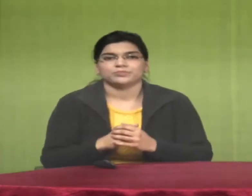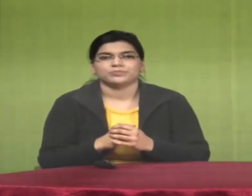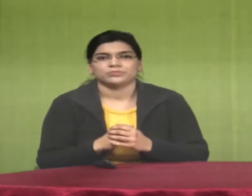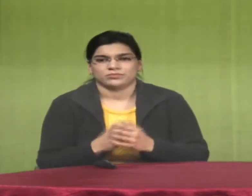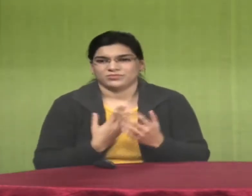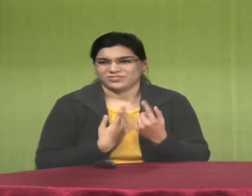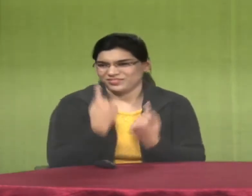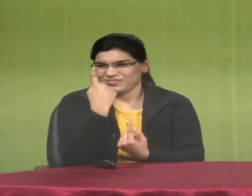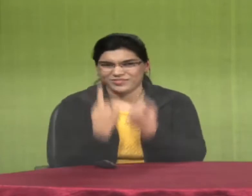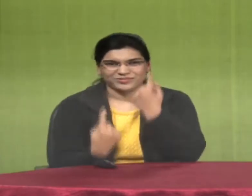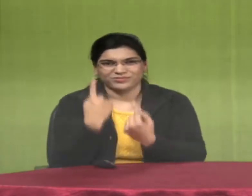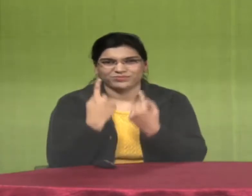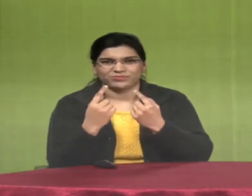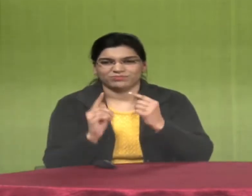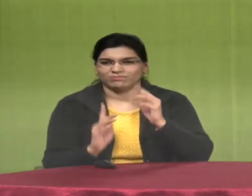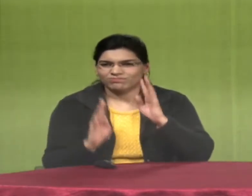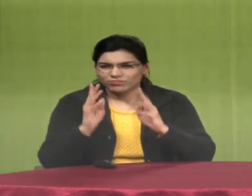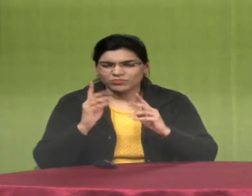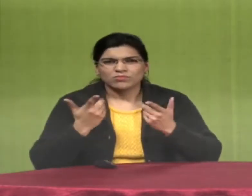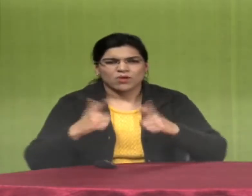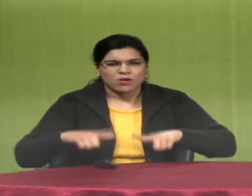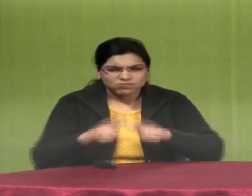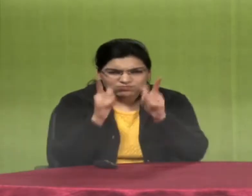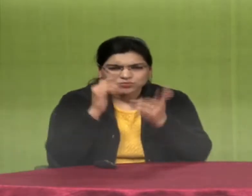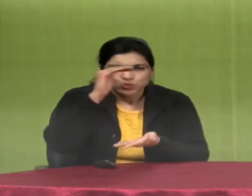Thirteenth word is undergrowth.